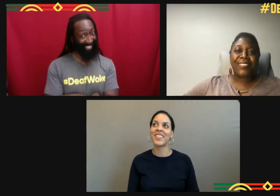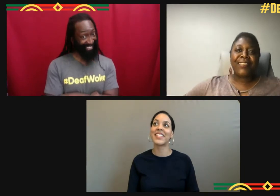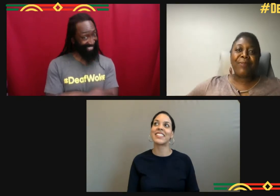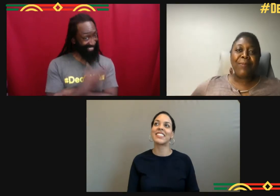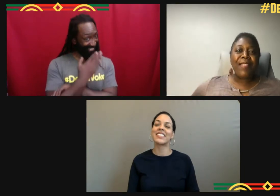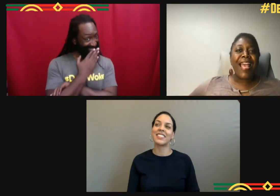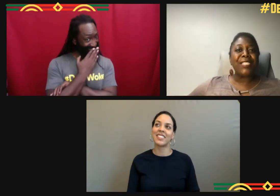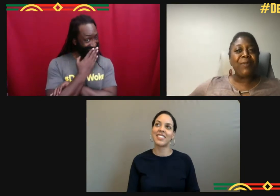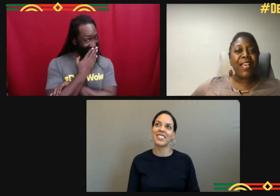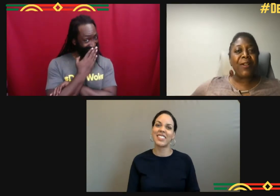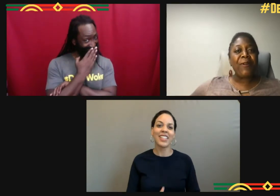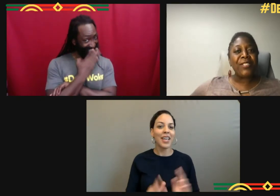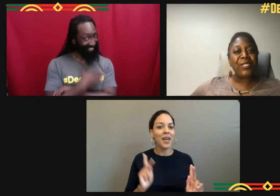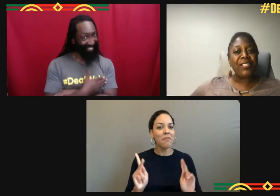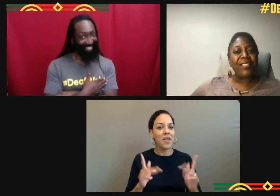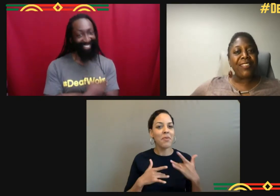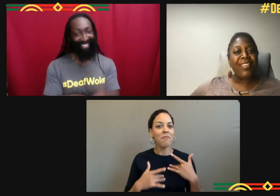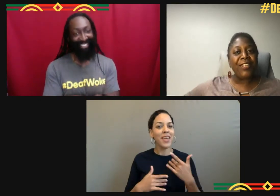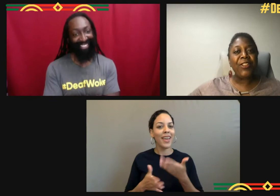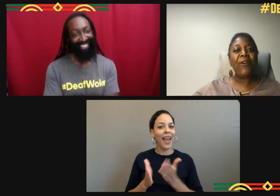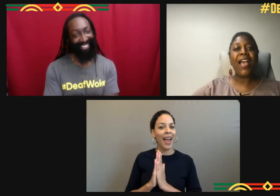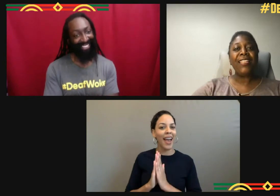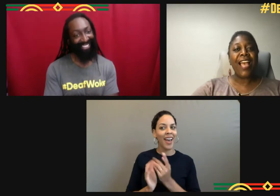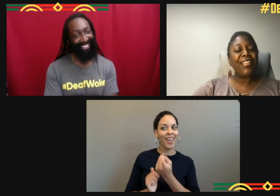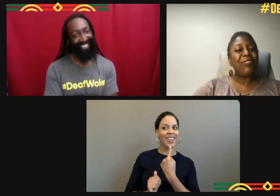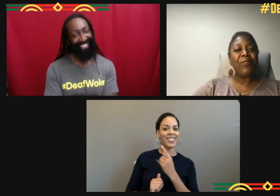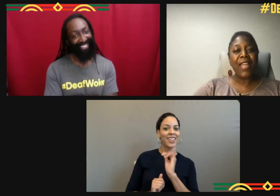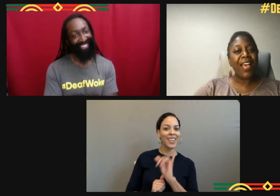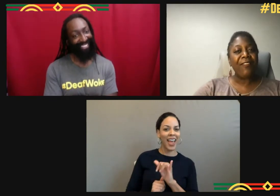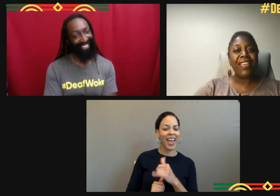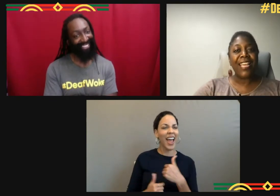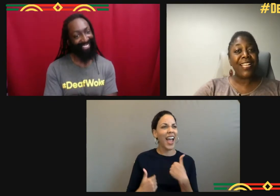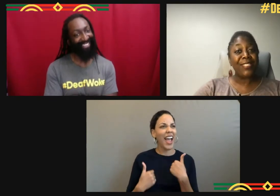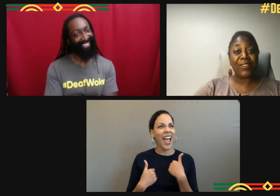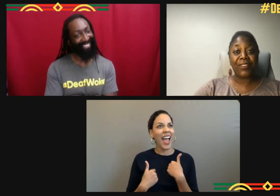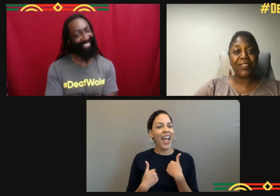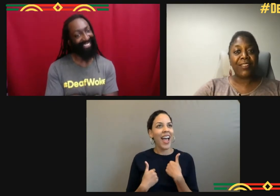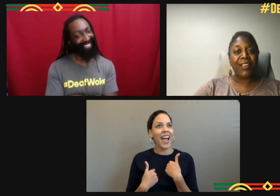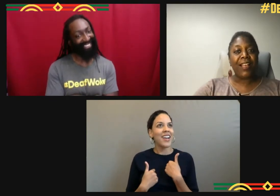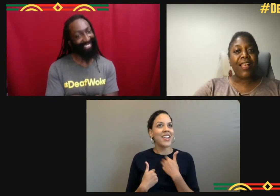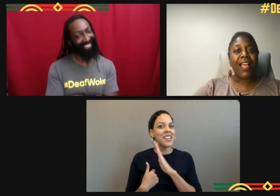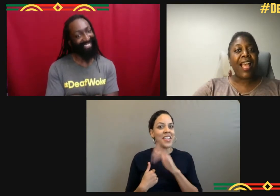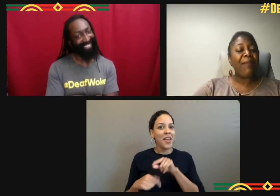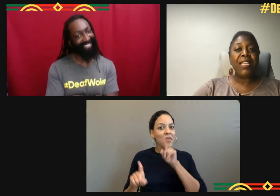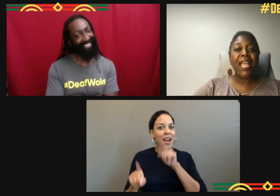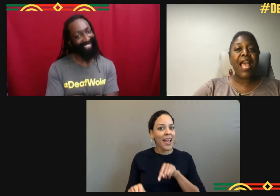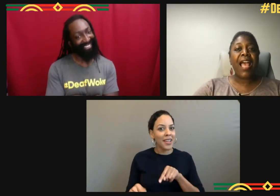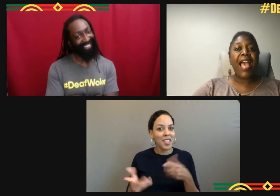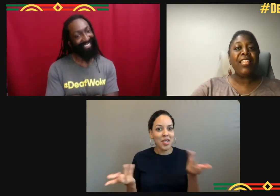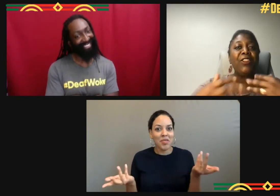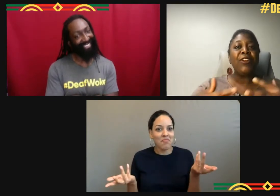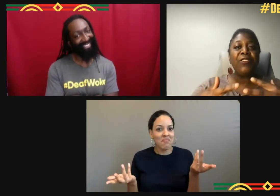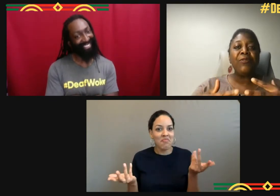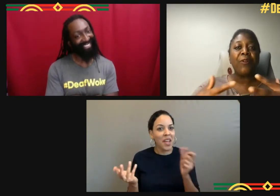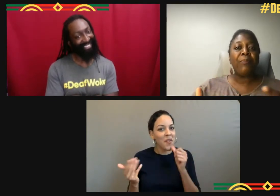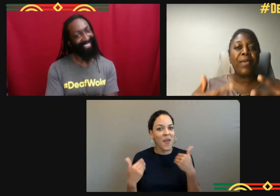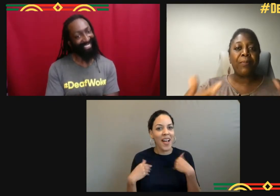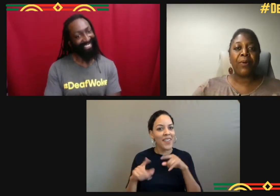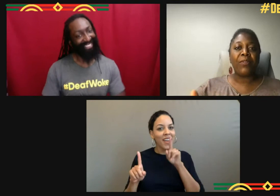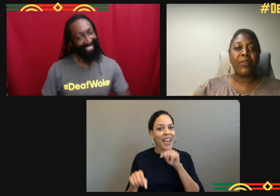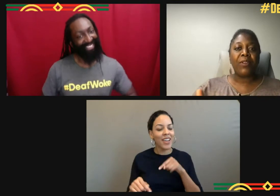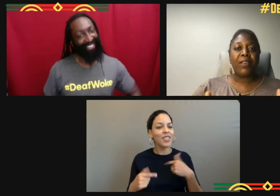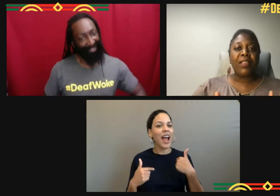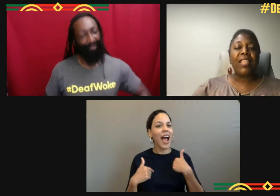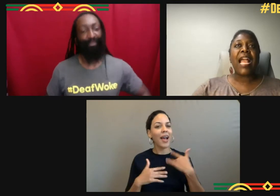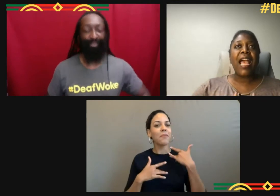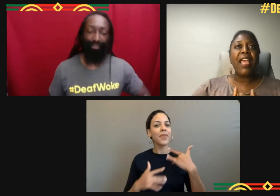Gosh. People ask me that question, and you know, I don't have an answer. I mean, I learn from